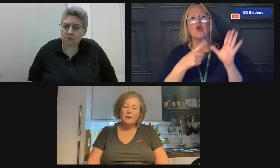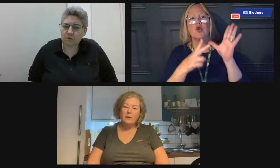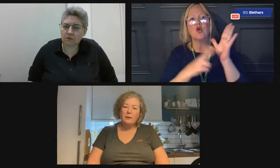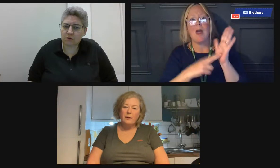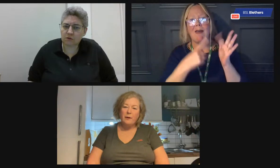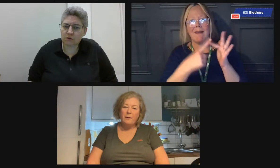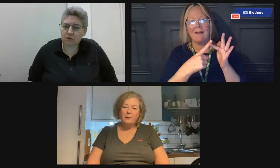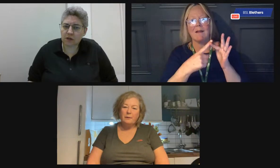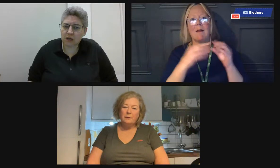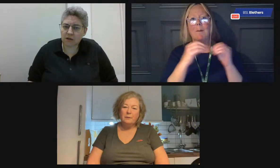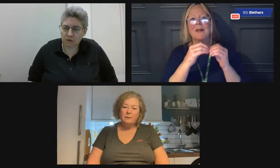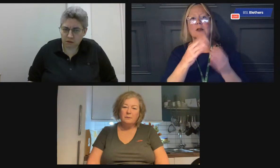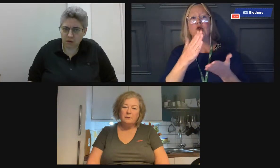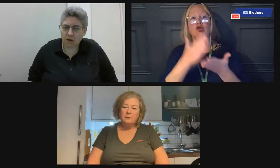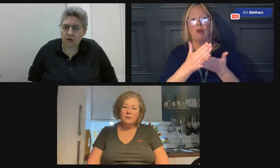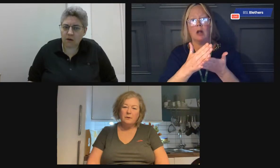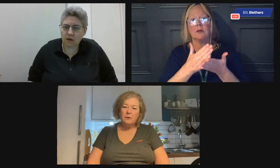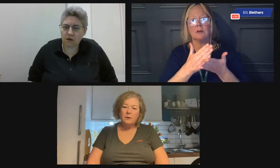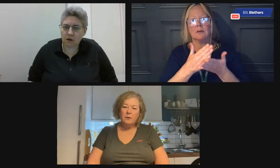with a charity